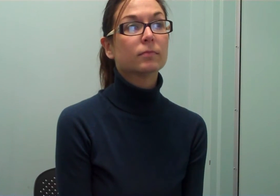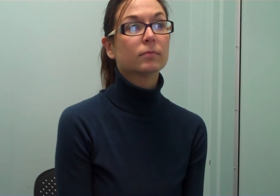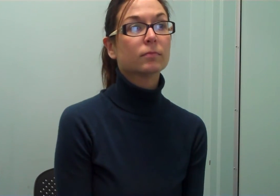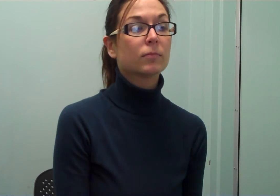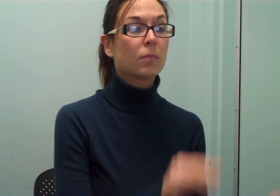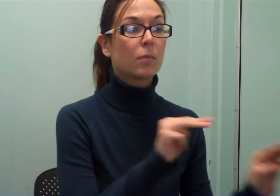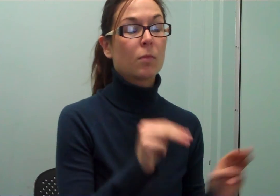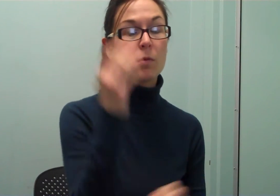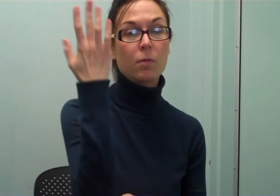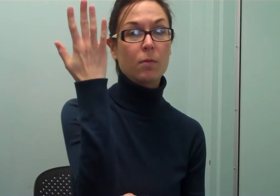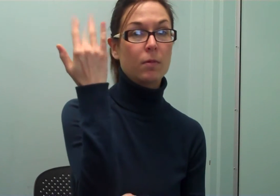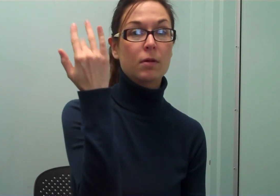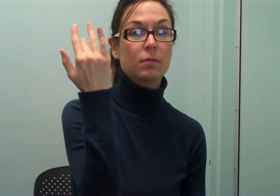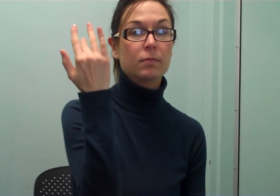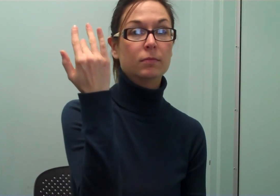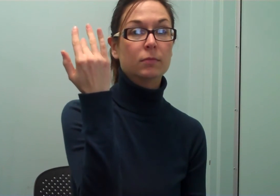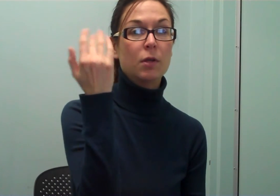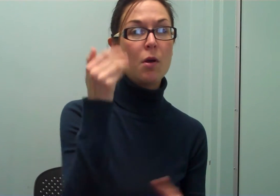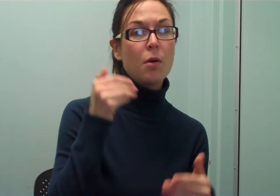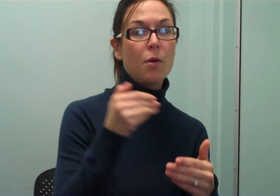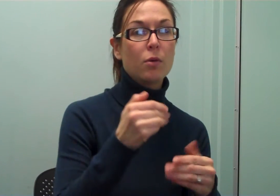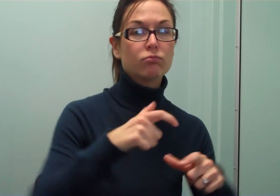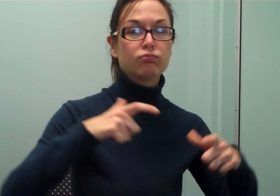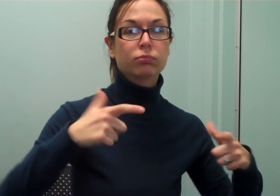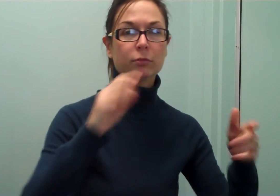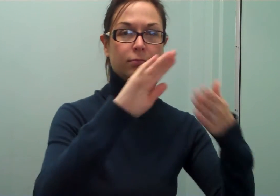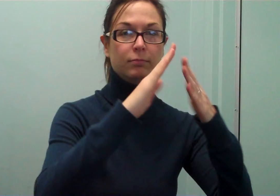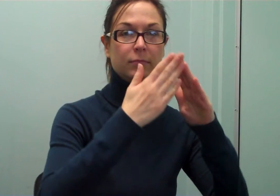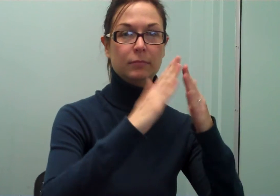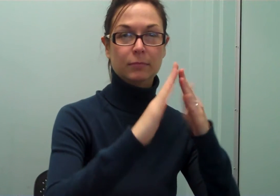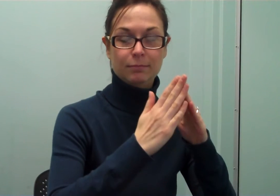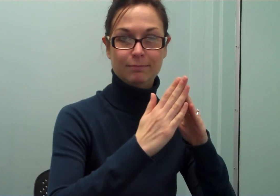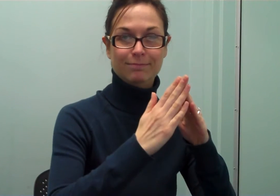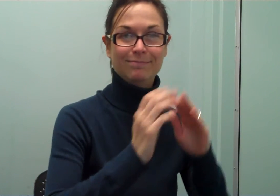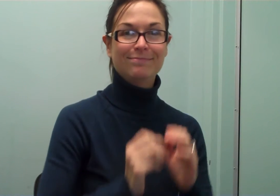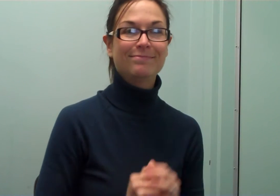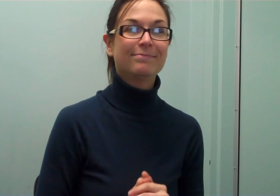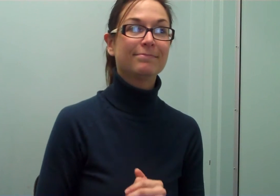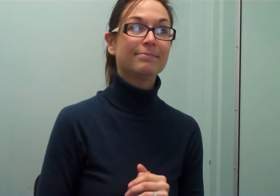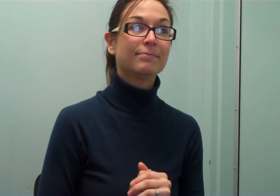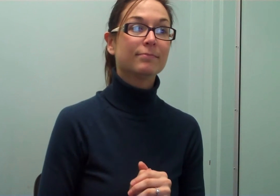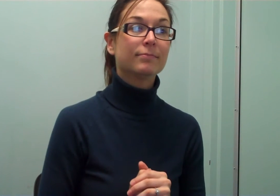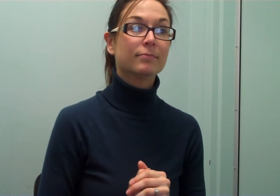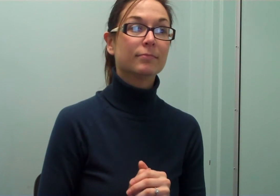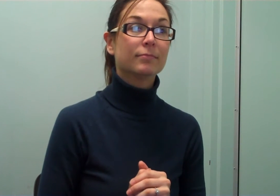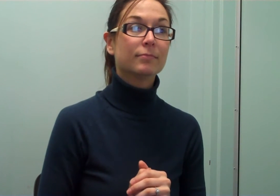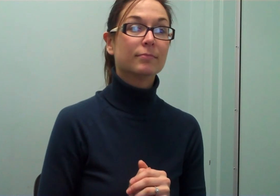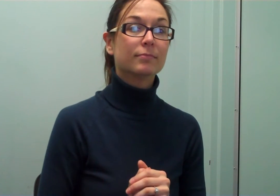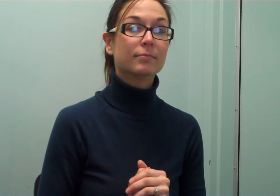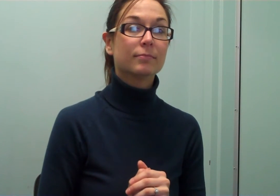Being closer to a large city like Baltimore, a lot of my clients come